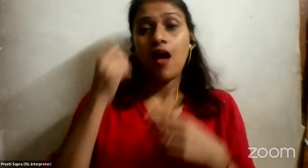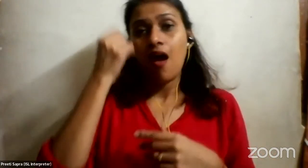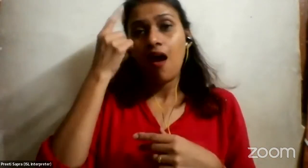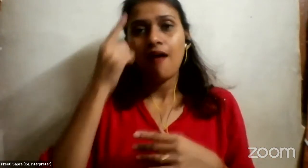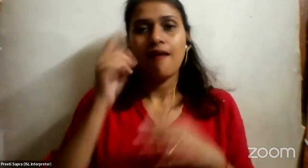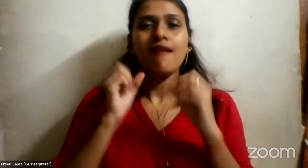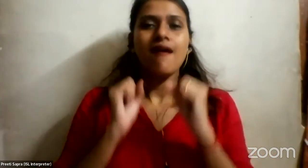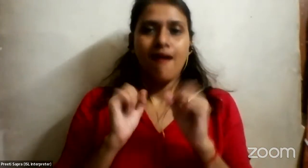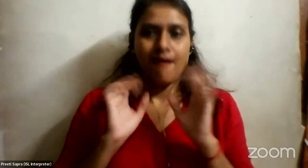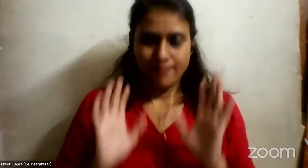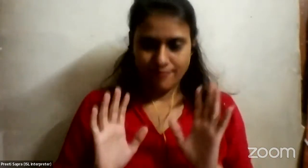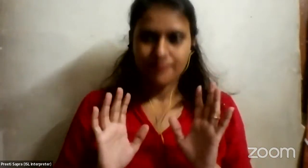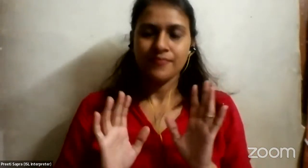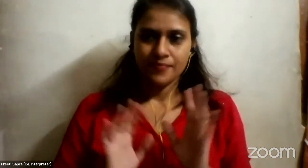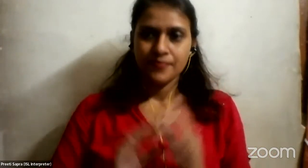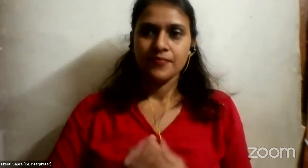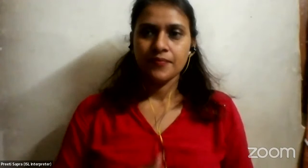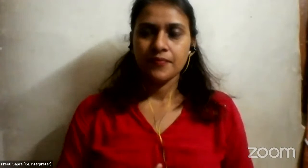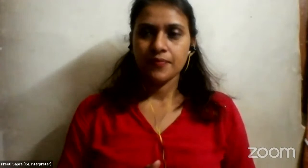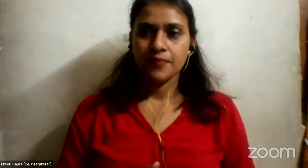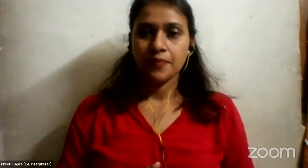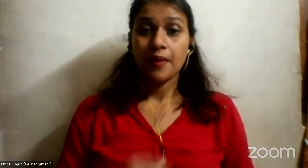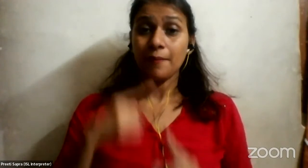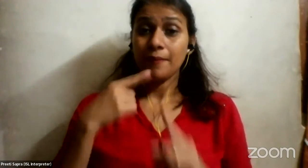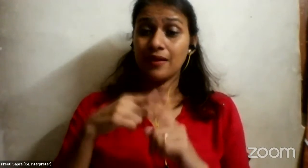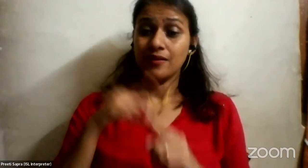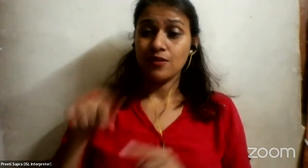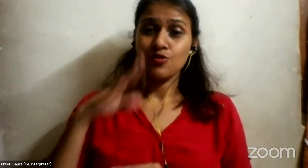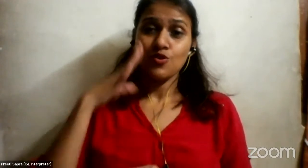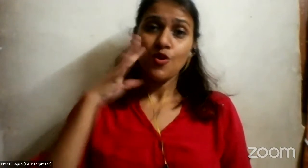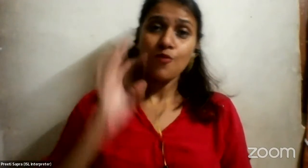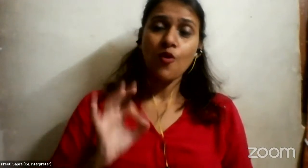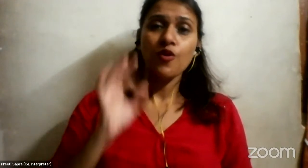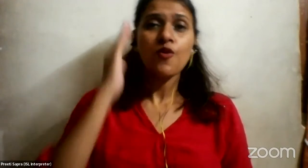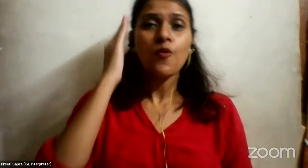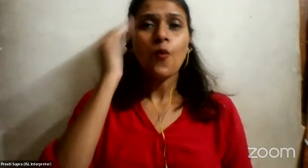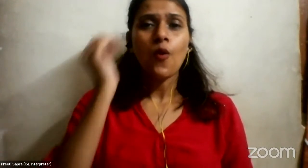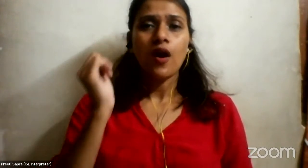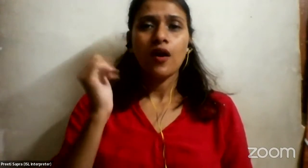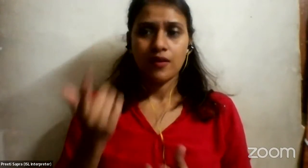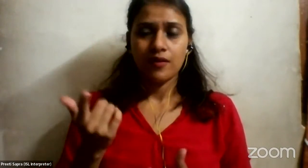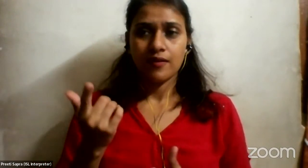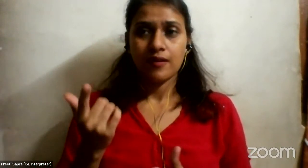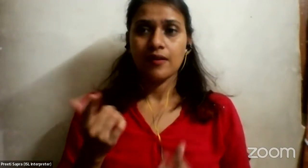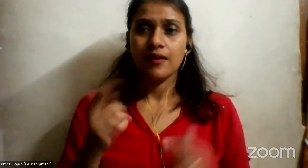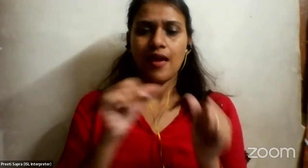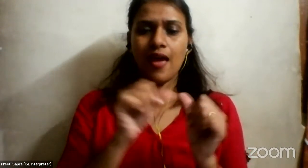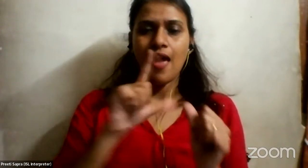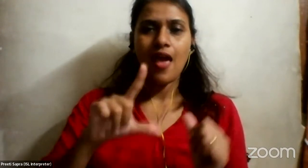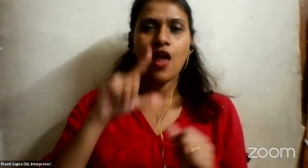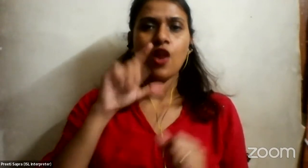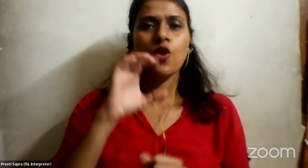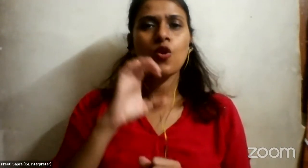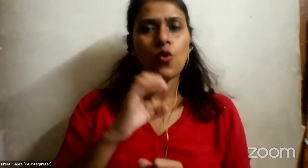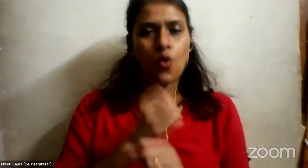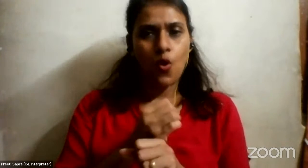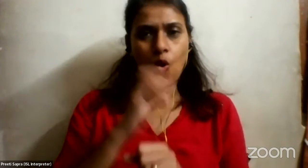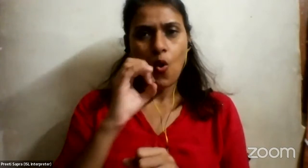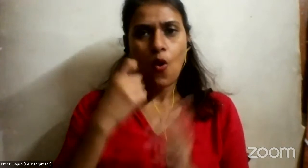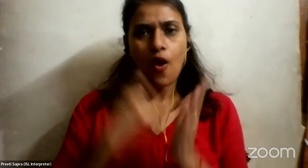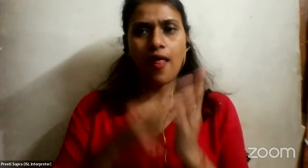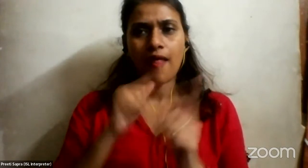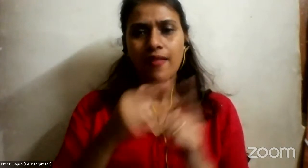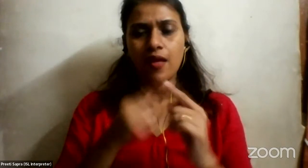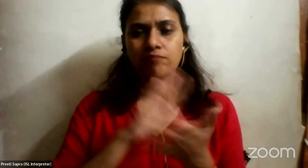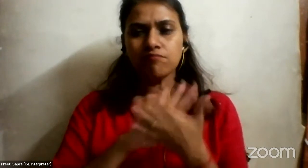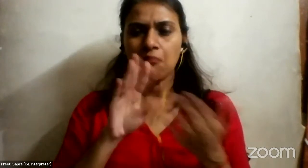themselves. And this is important because algorithms are playing an increasingly important role in various